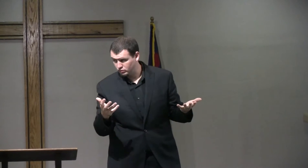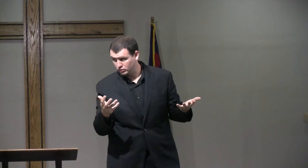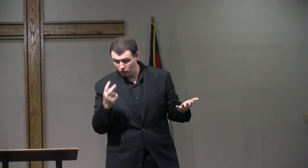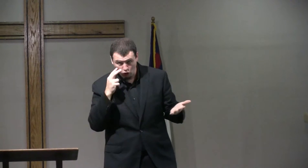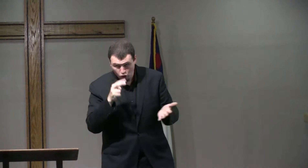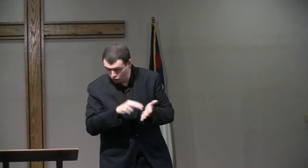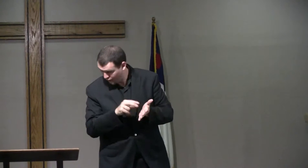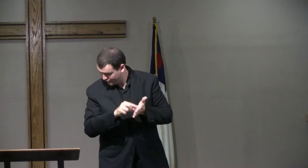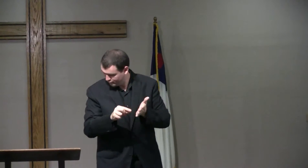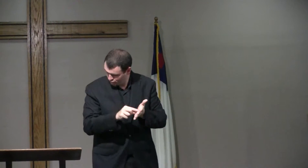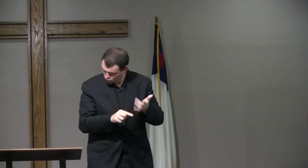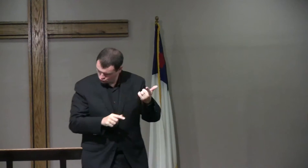Therefore,